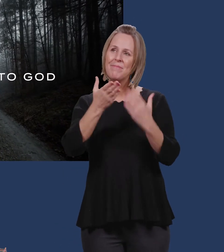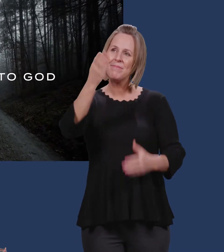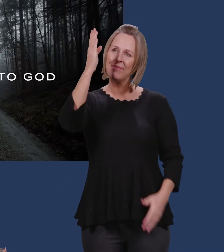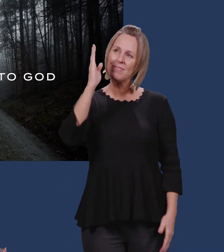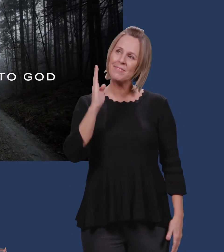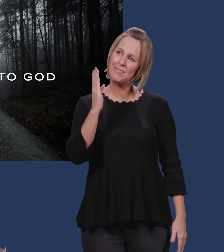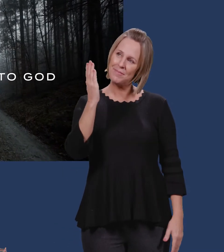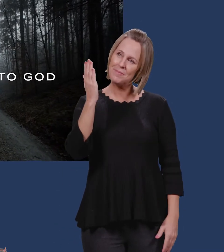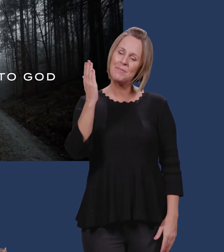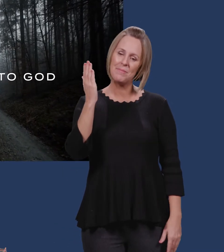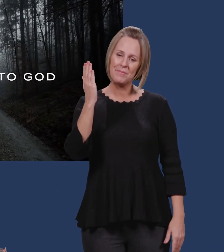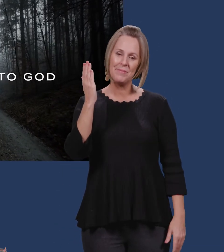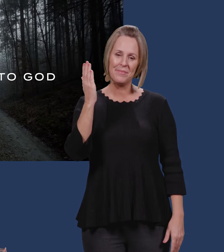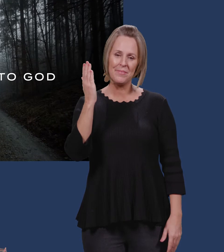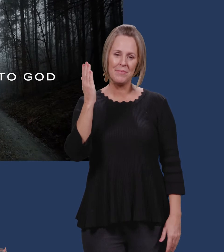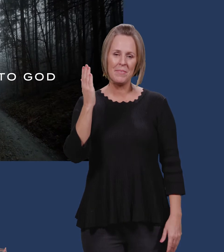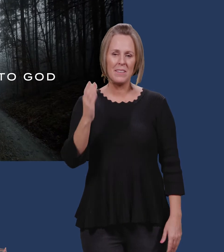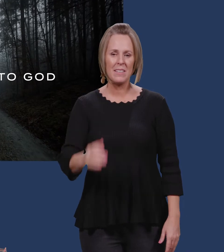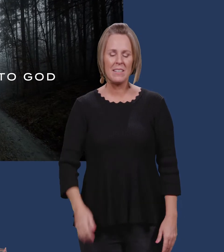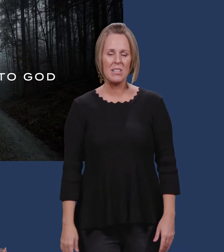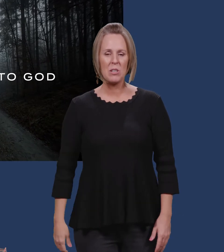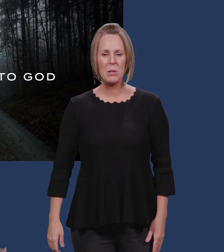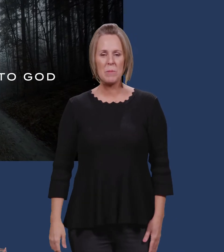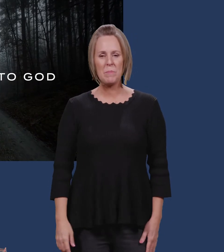Thanks be to God.